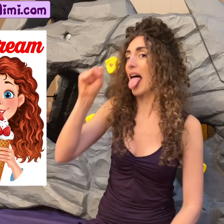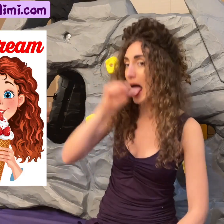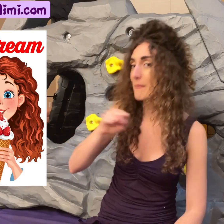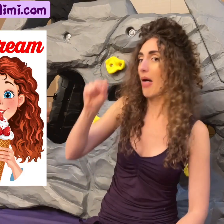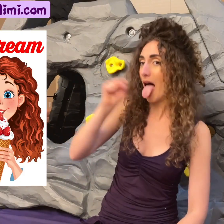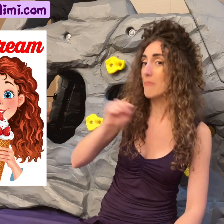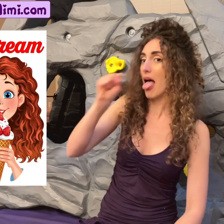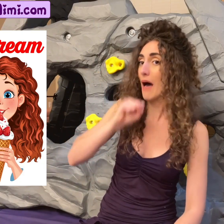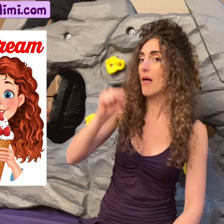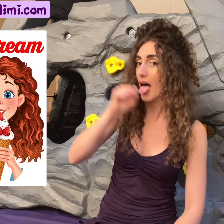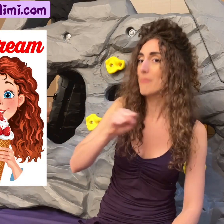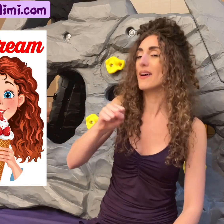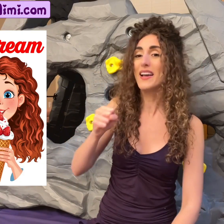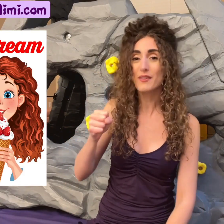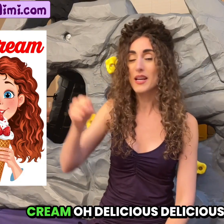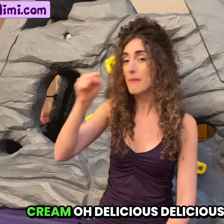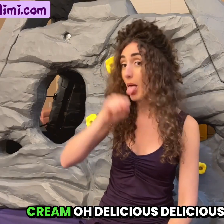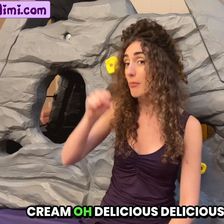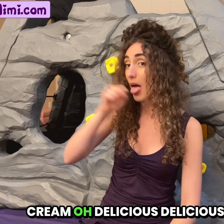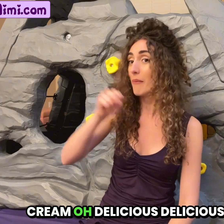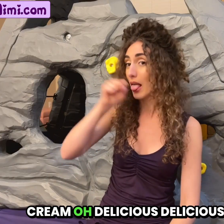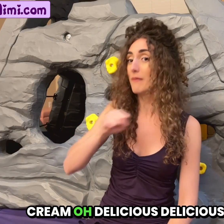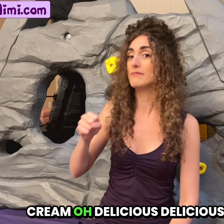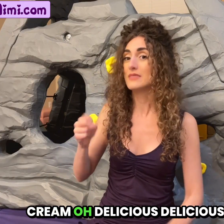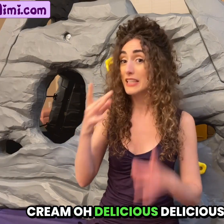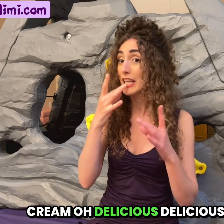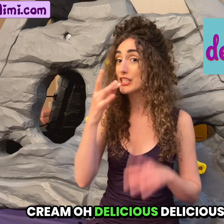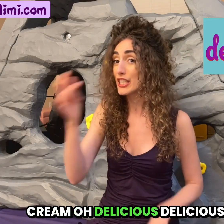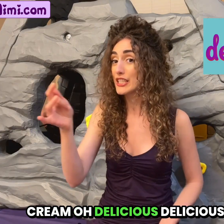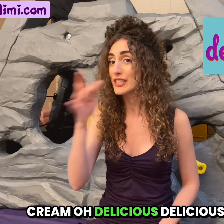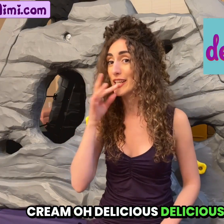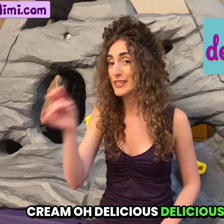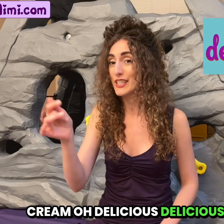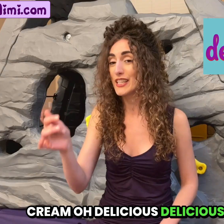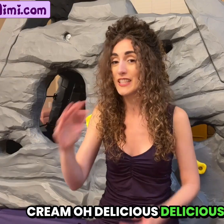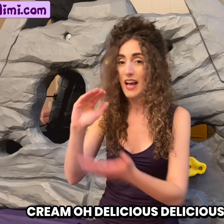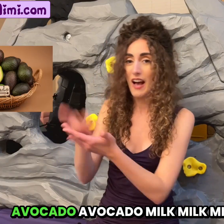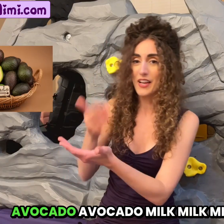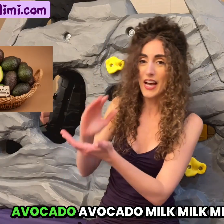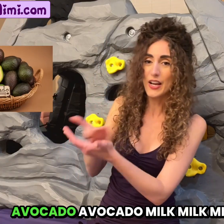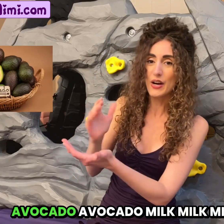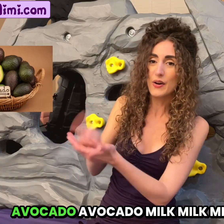Up. Ice cream. Up. Delicious. Avocado.